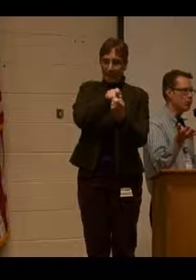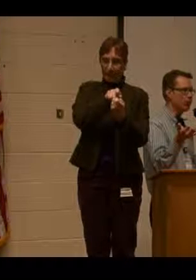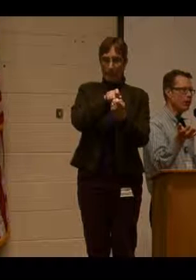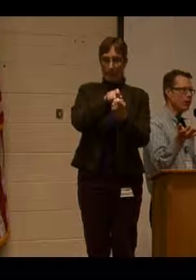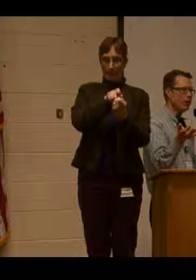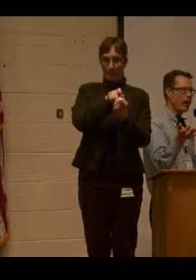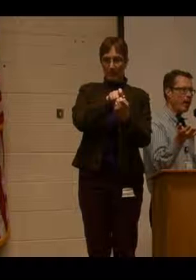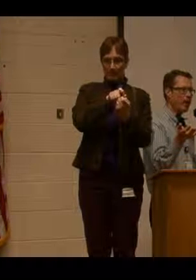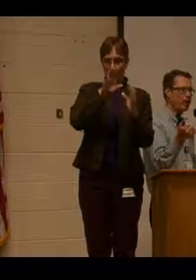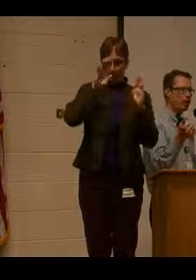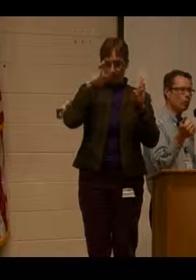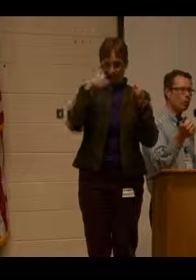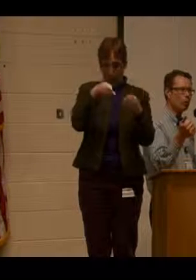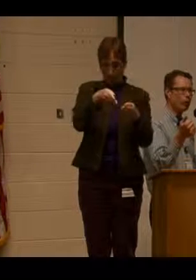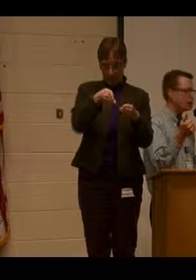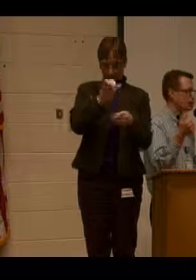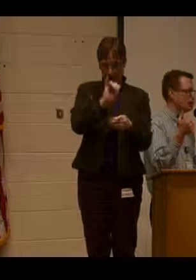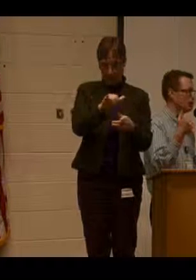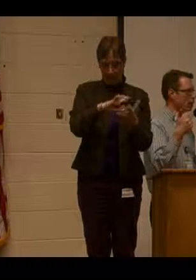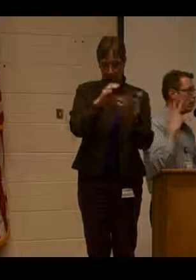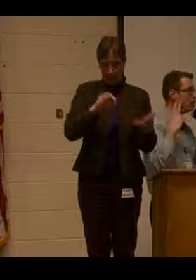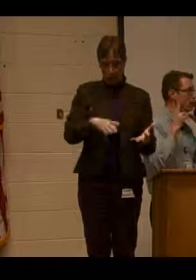enrolled in Paul Mitchell